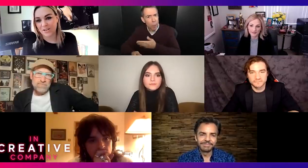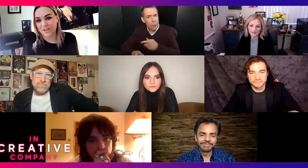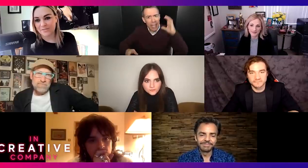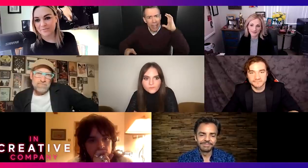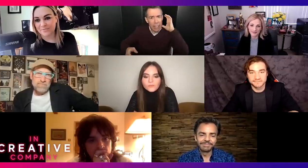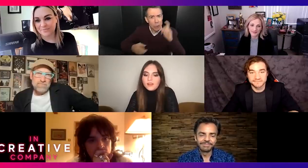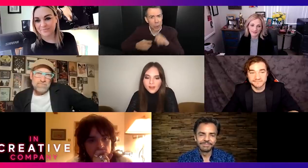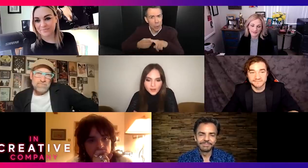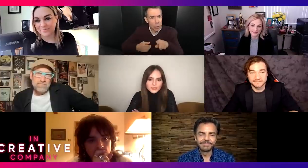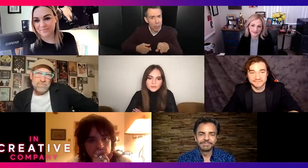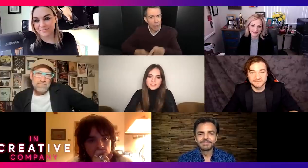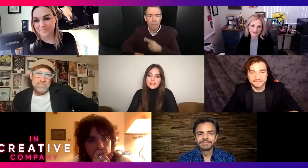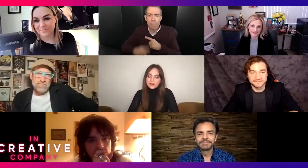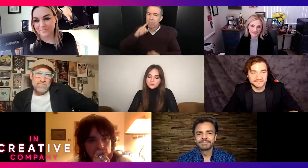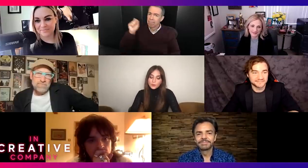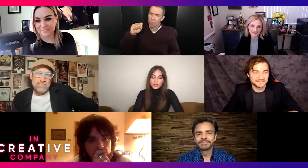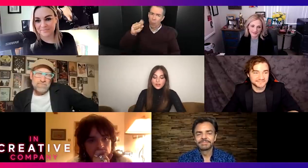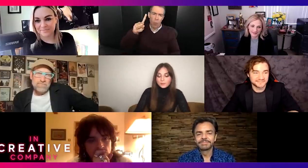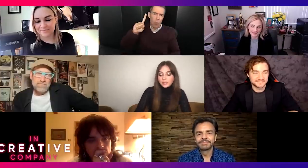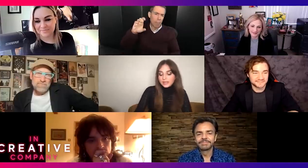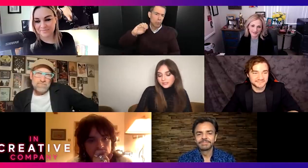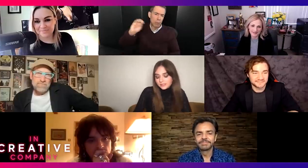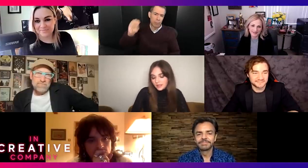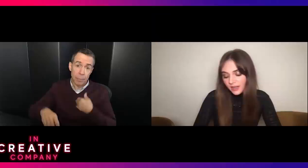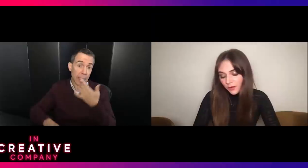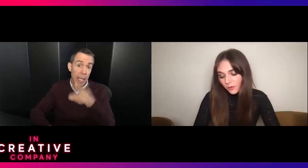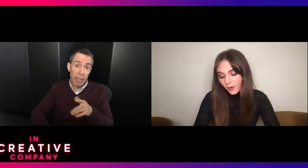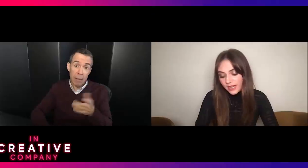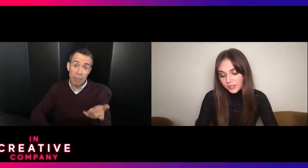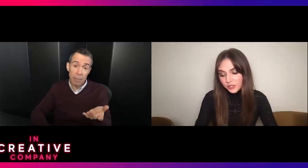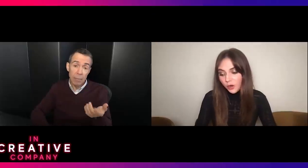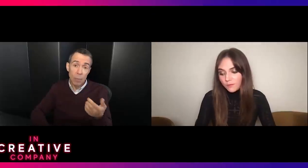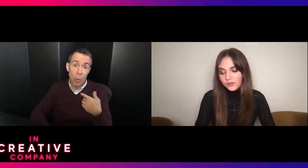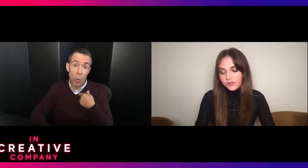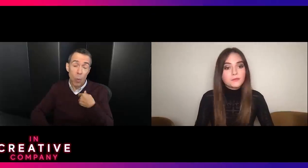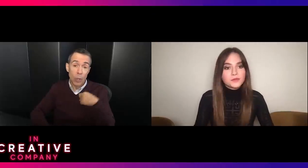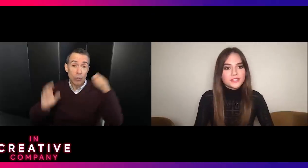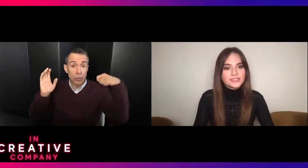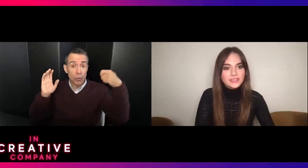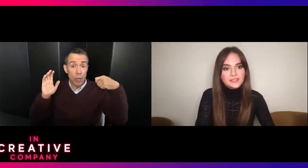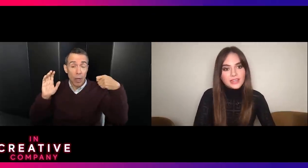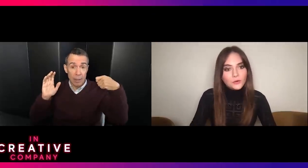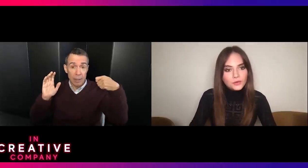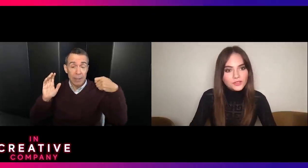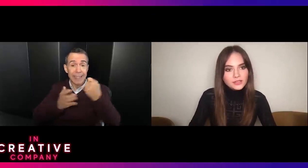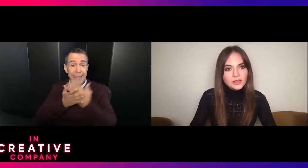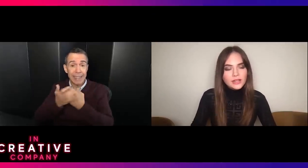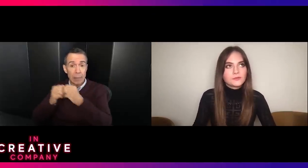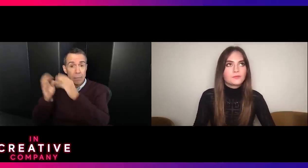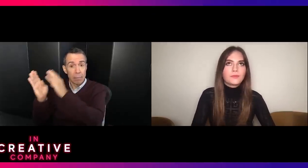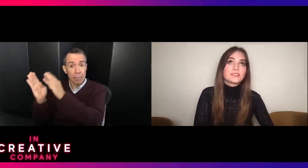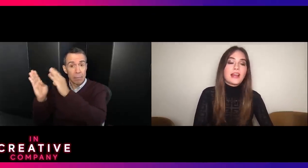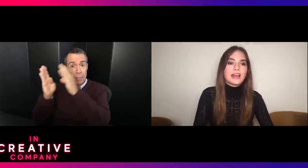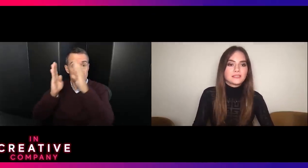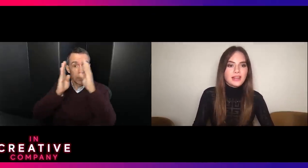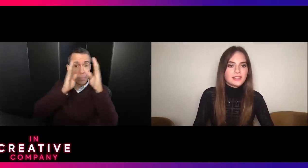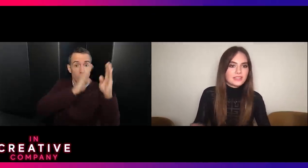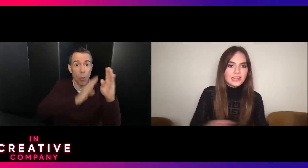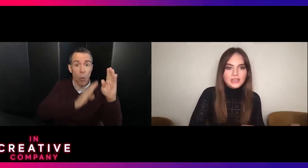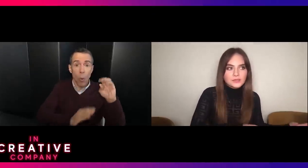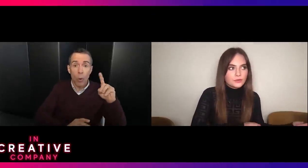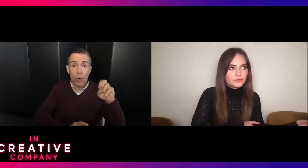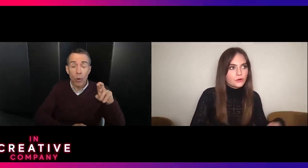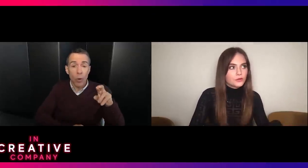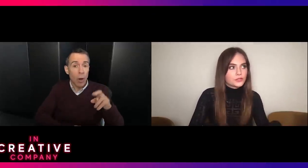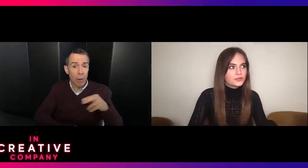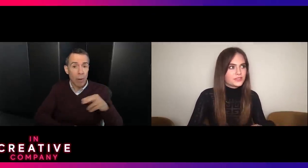connects to? 100%. And we were lucky because we shot most of the music scenes in order. And because I hadn't had a